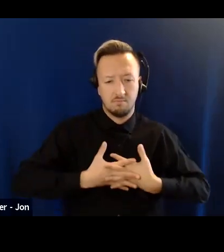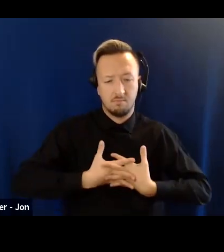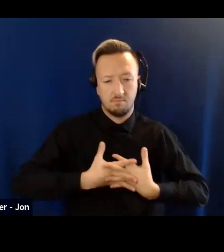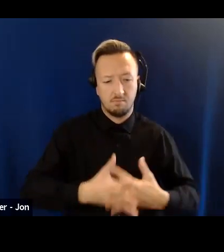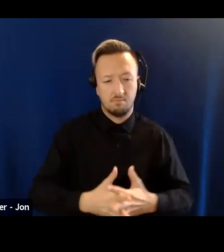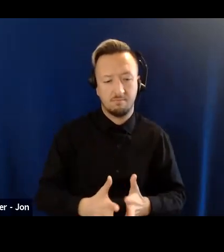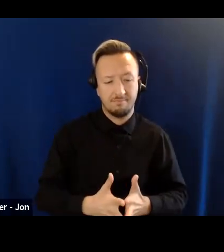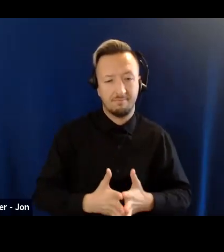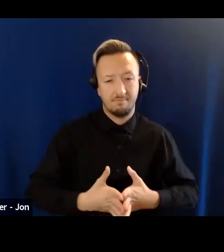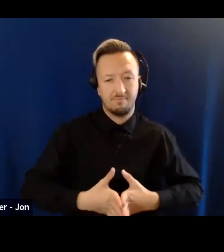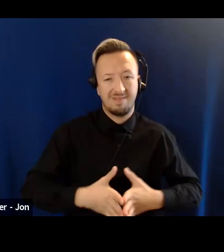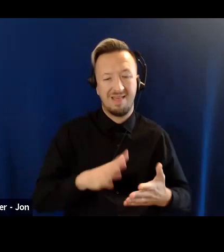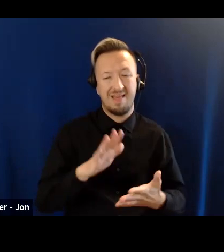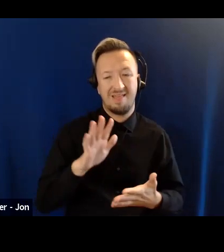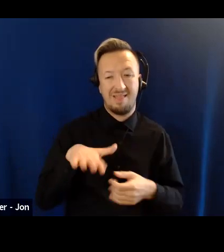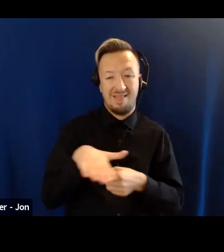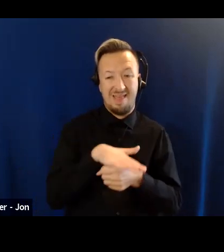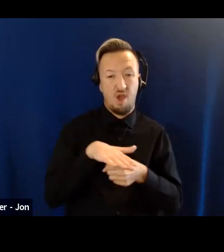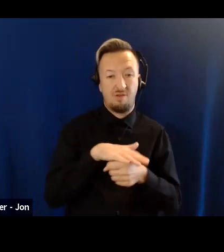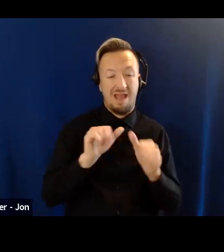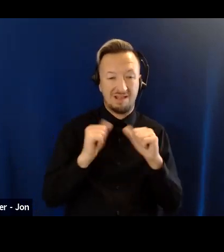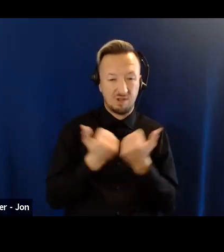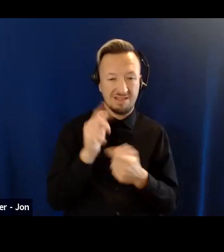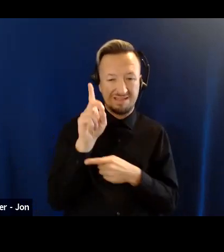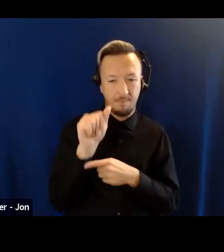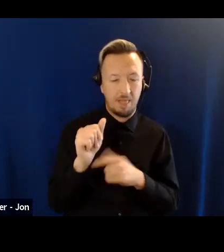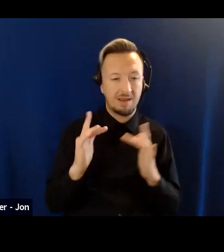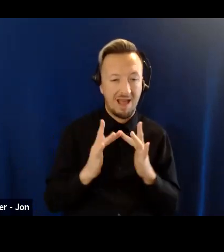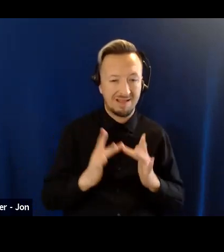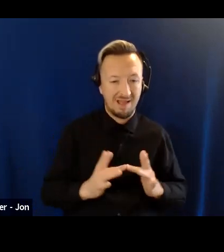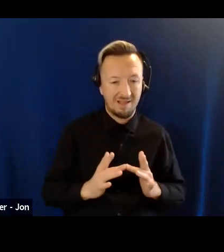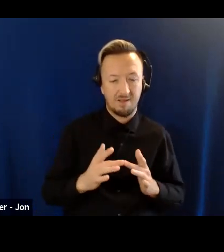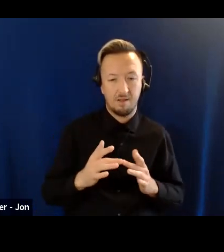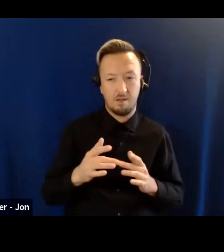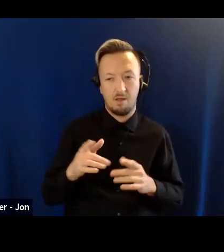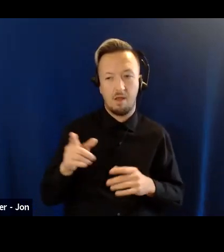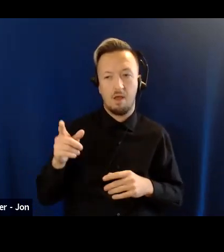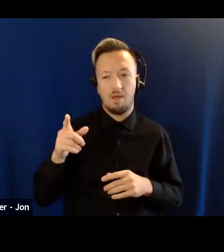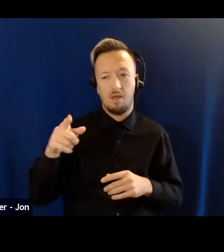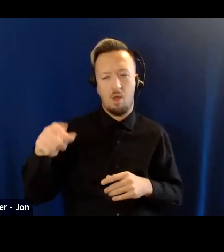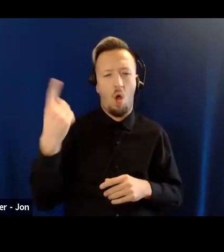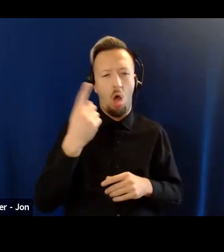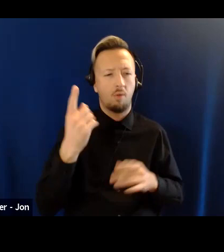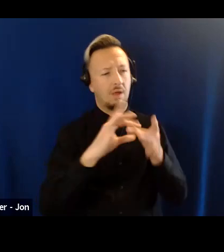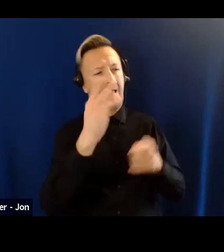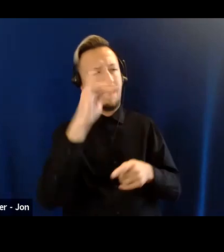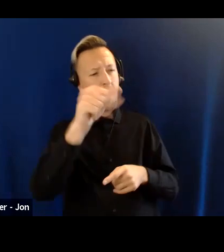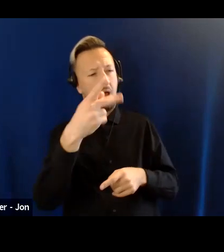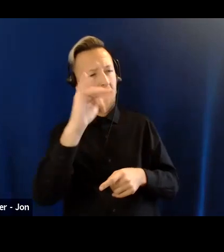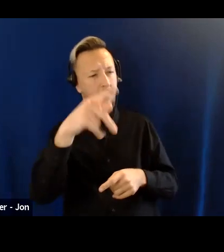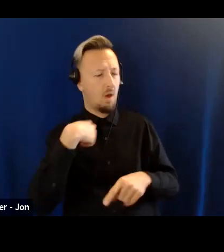Our area agency on aging and disability contacts throw up HIPAA as a barrier, saying,